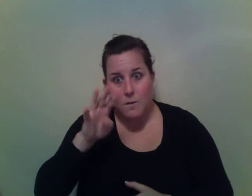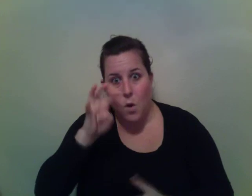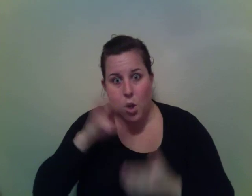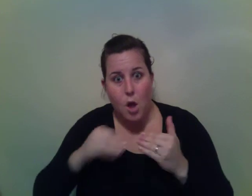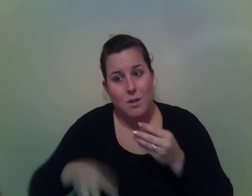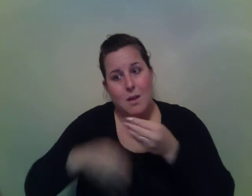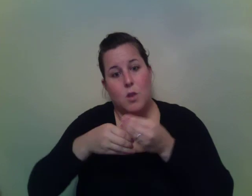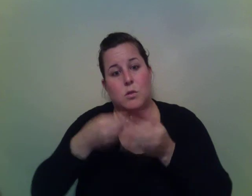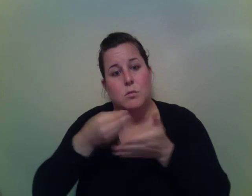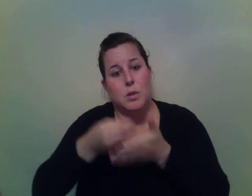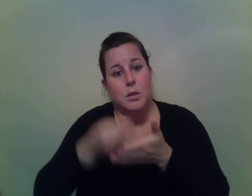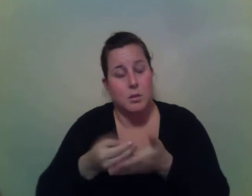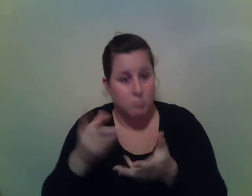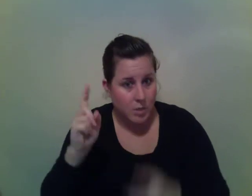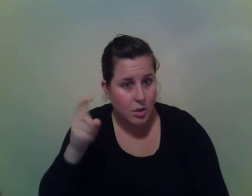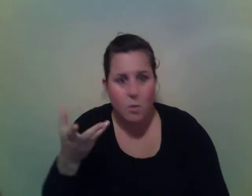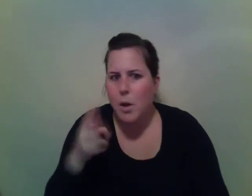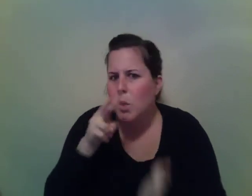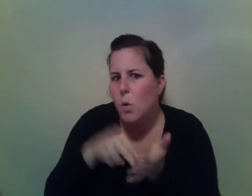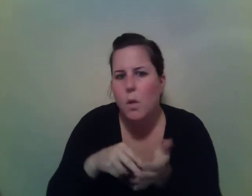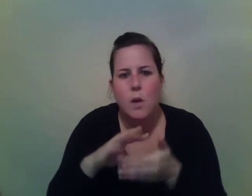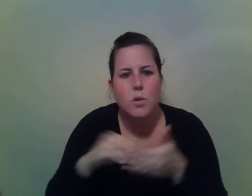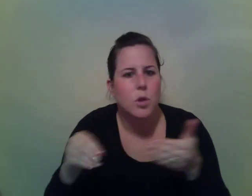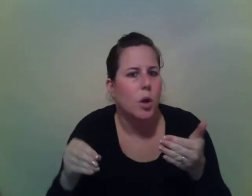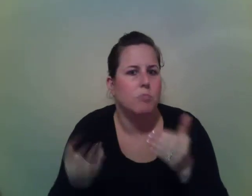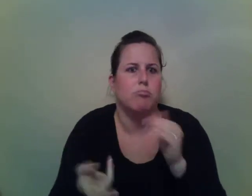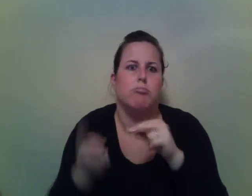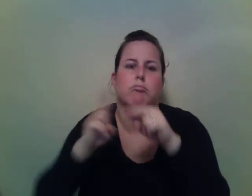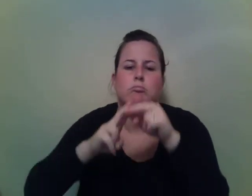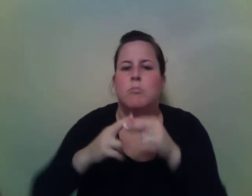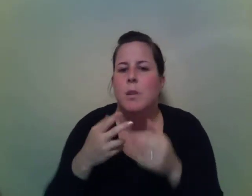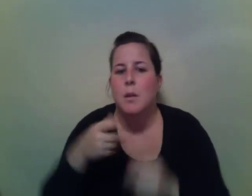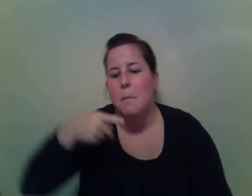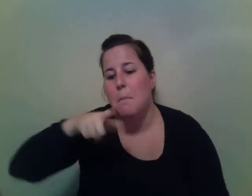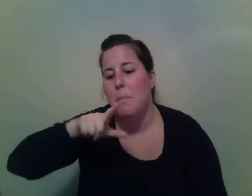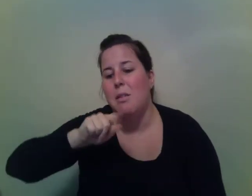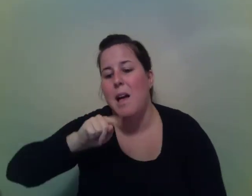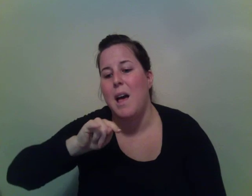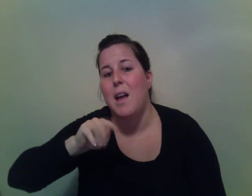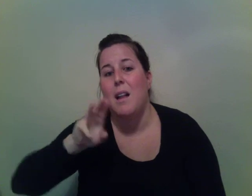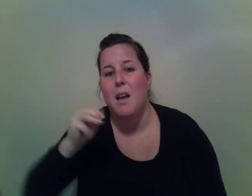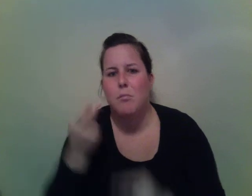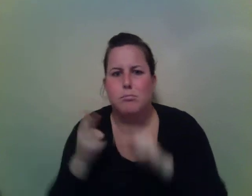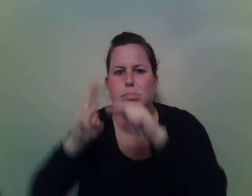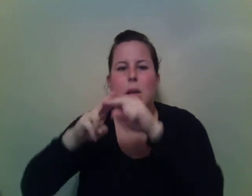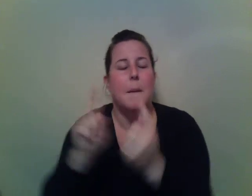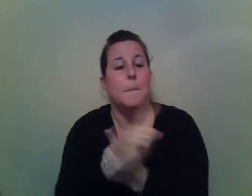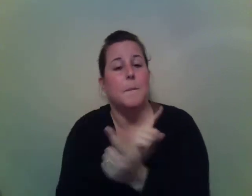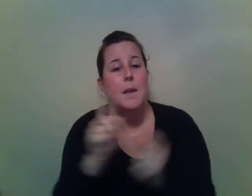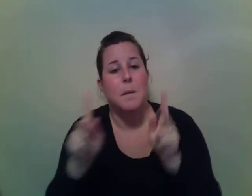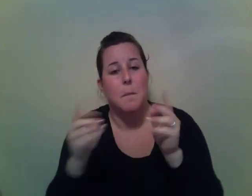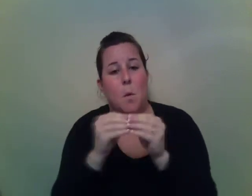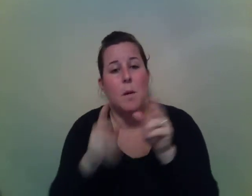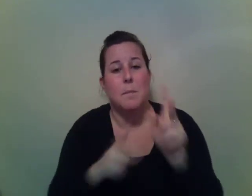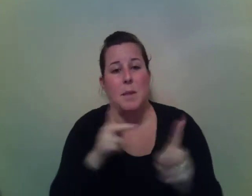a month? How about $2,000 extra a month? Get to platinum. I keep meeting more and more people in the Young Living World, and even